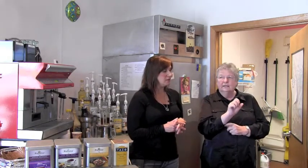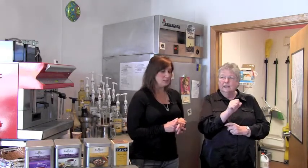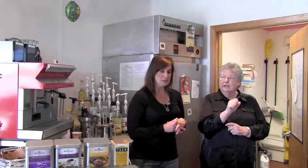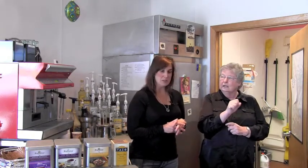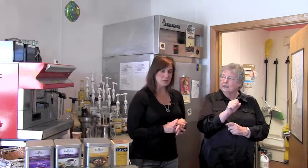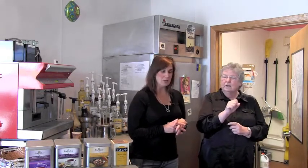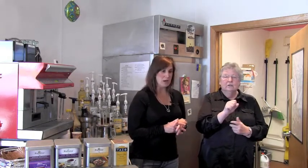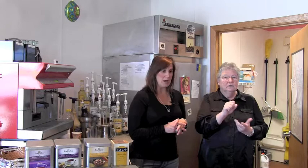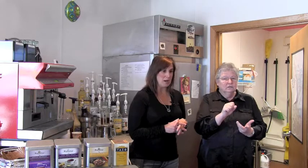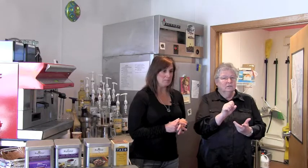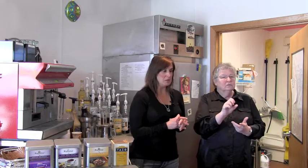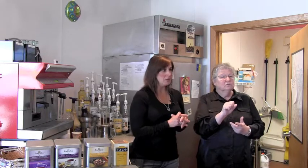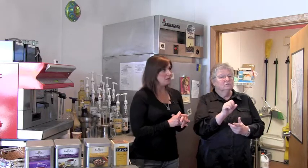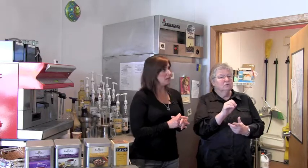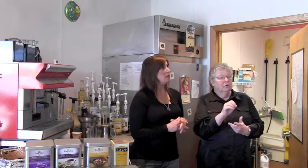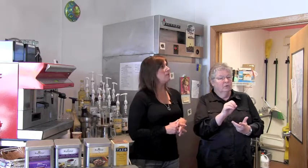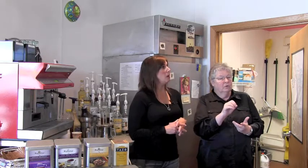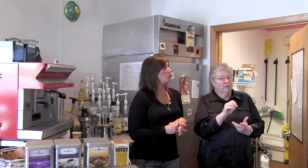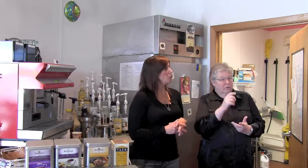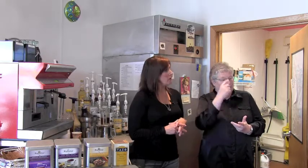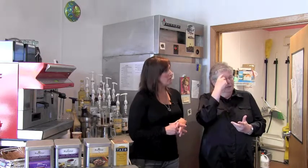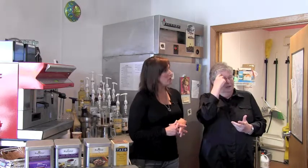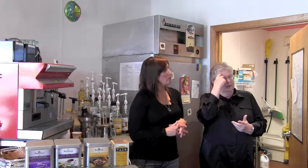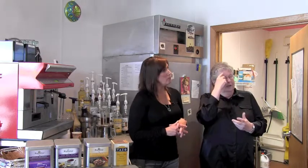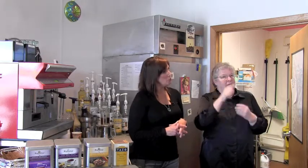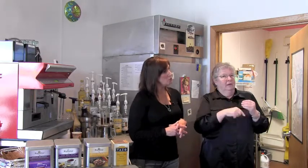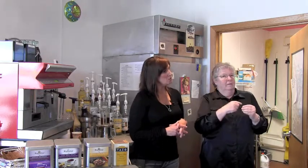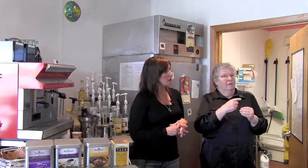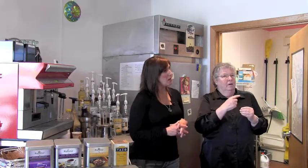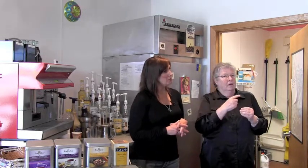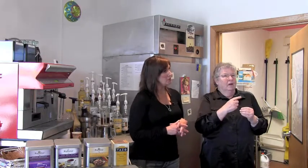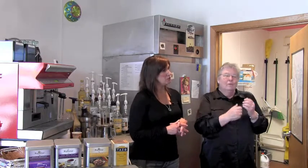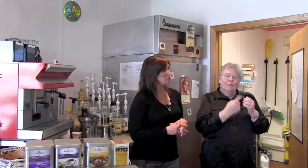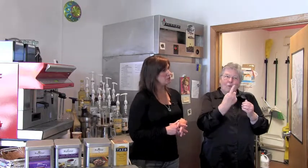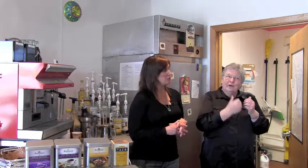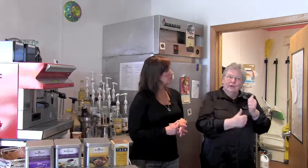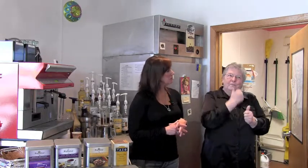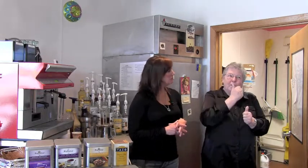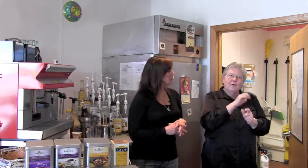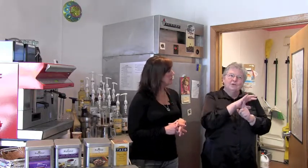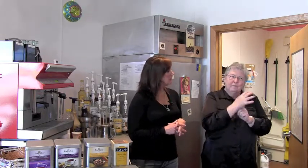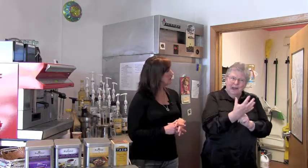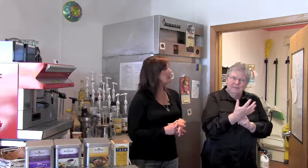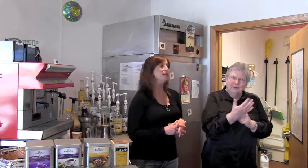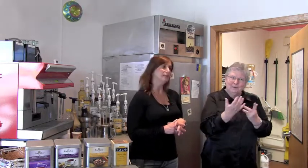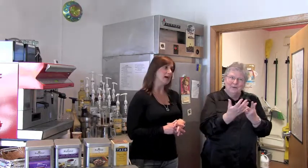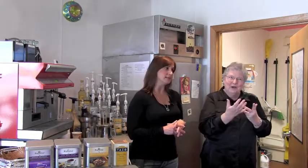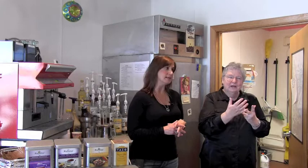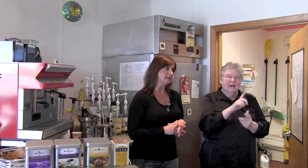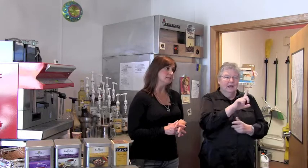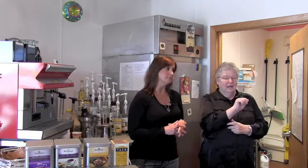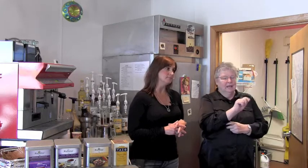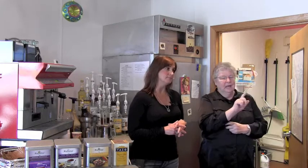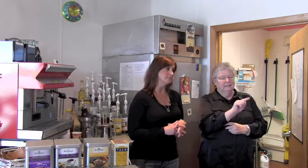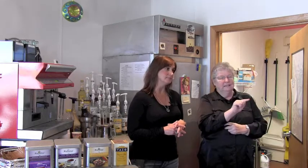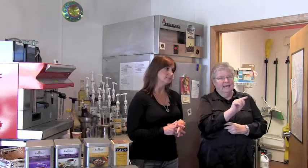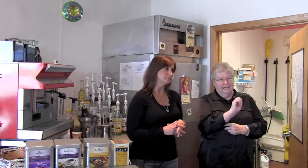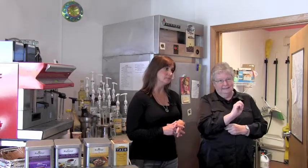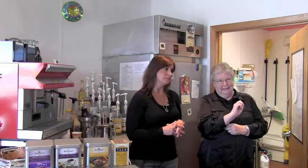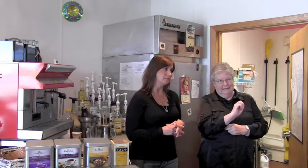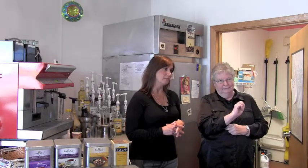yeah. So, thinking about one of our most popular drinks would be a latte.